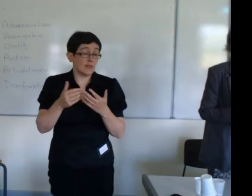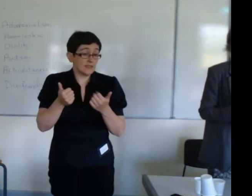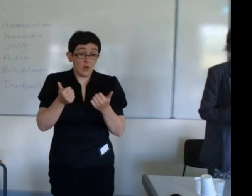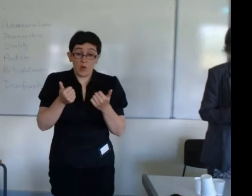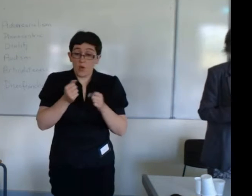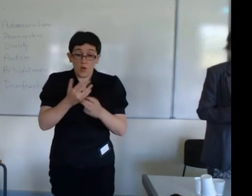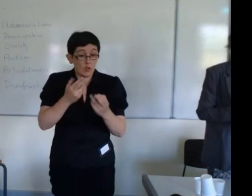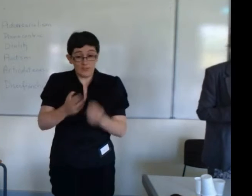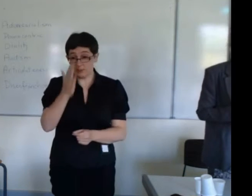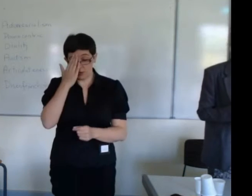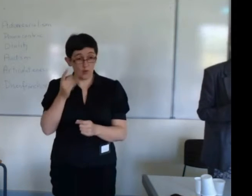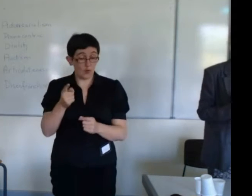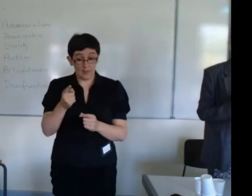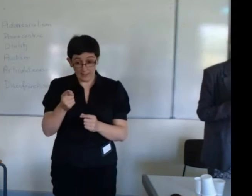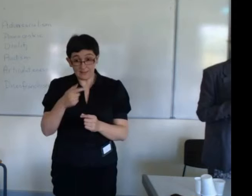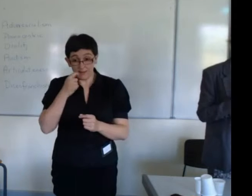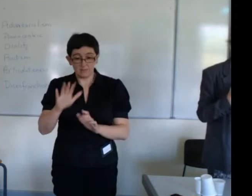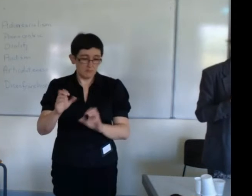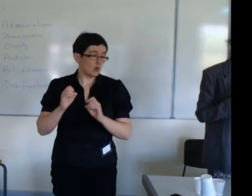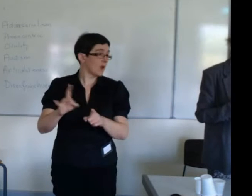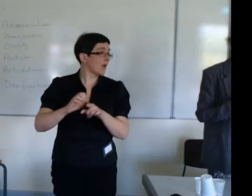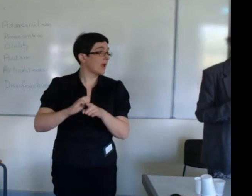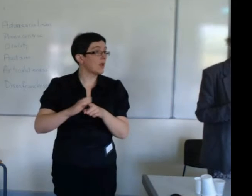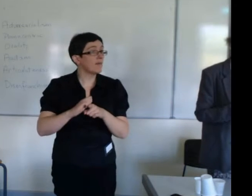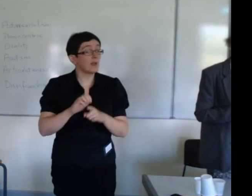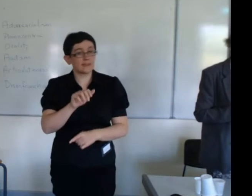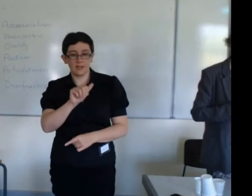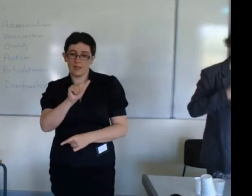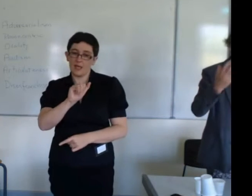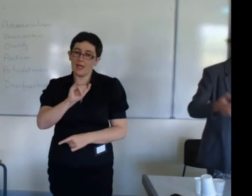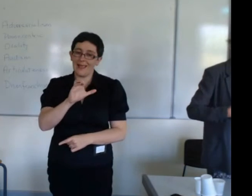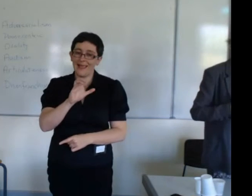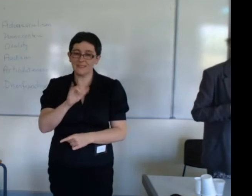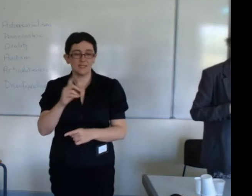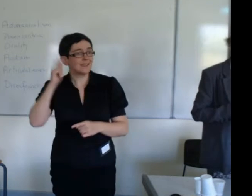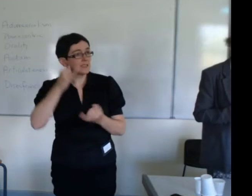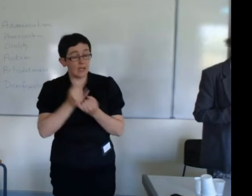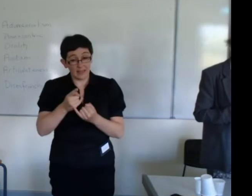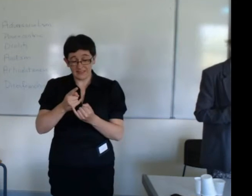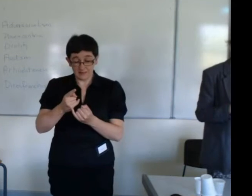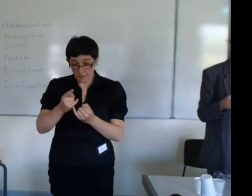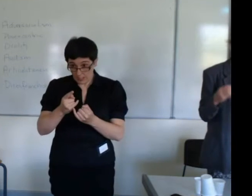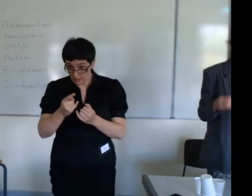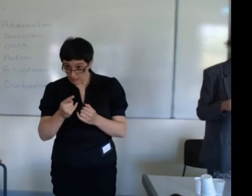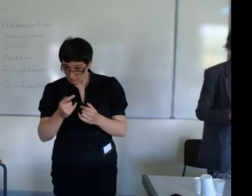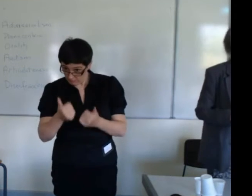know. And it is the kind of acid test for us. I mean, there's a lot of other information that we need, but that is the acid